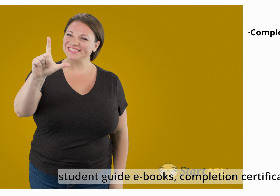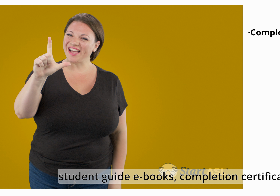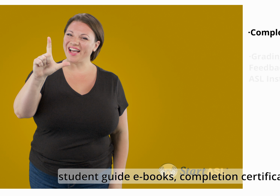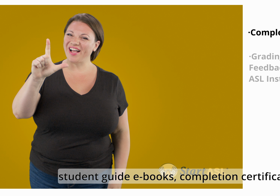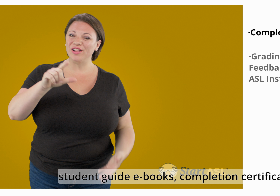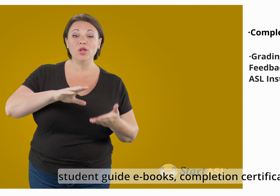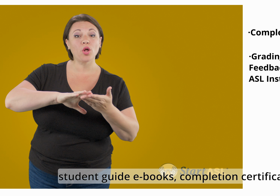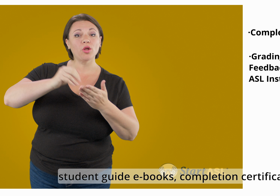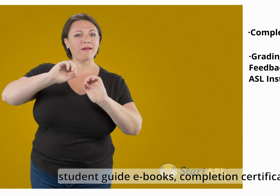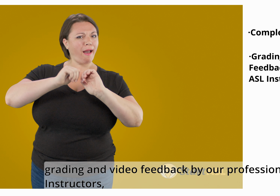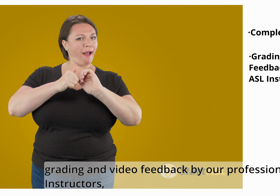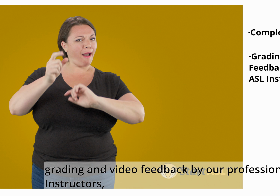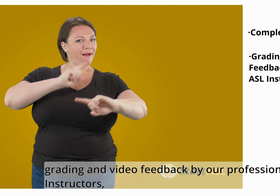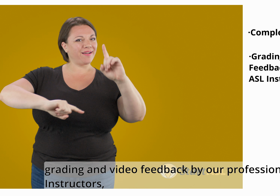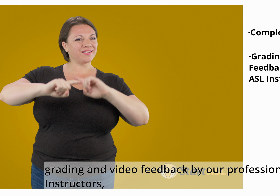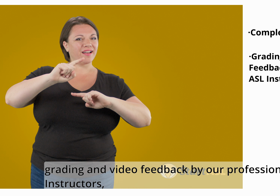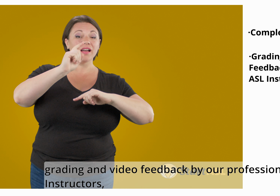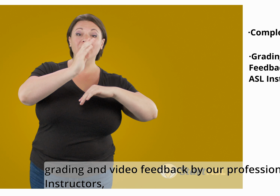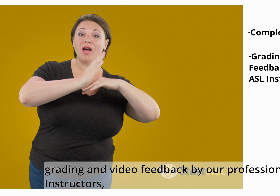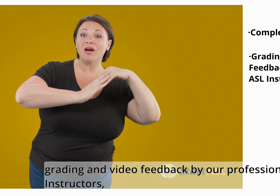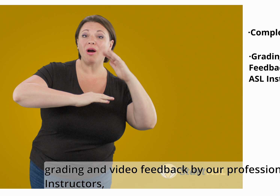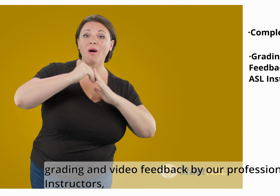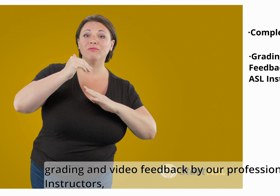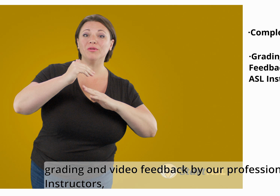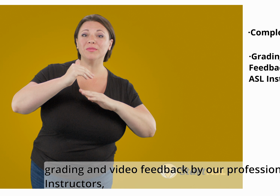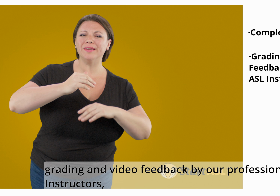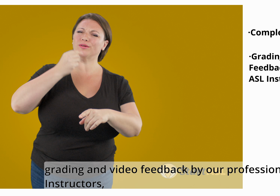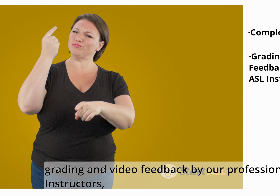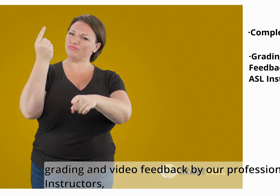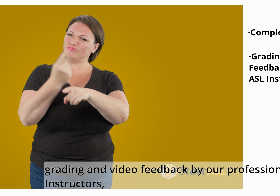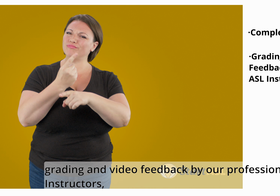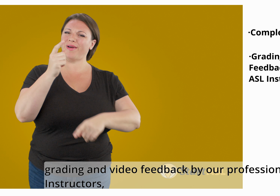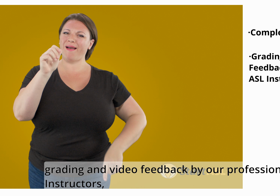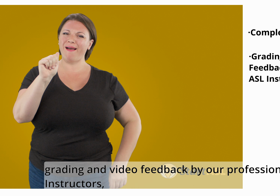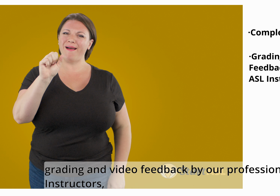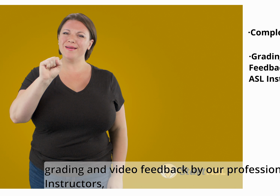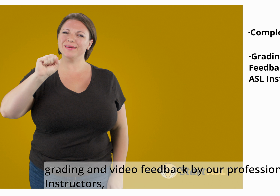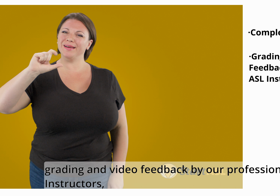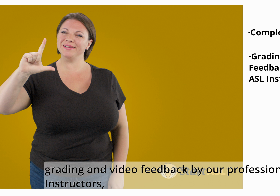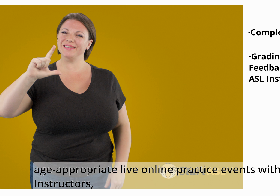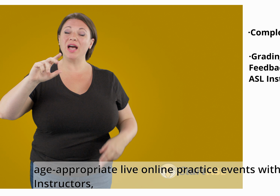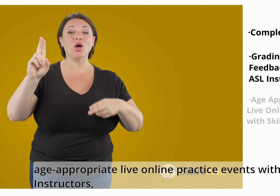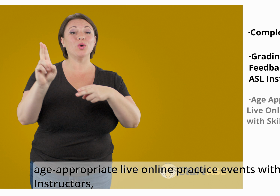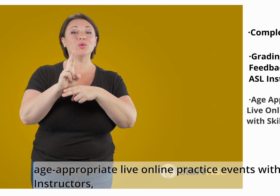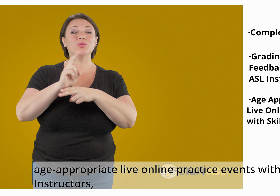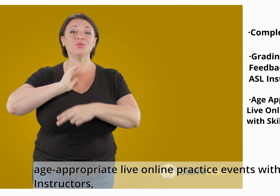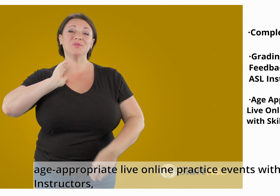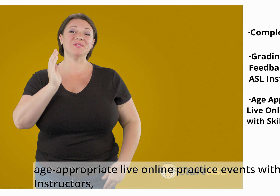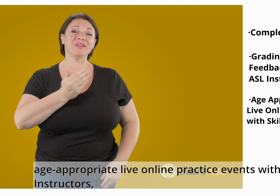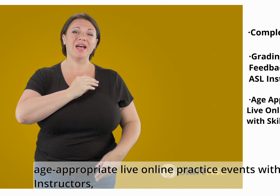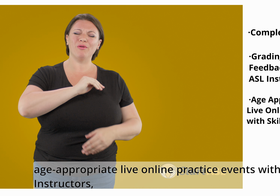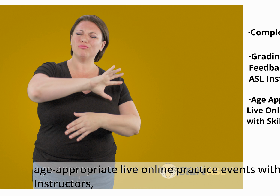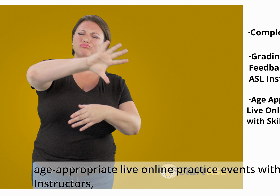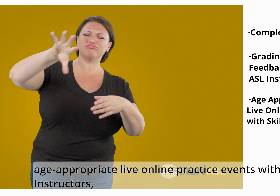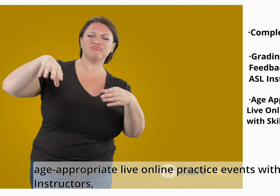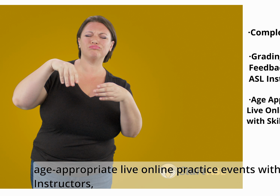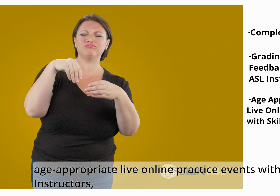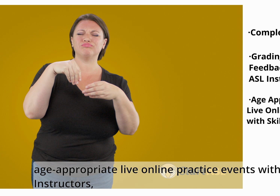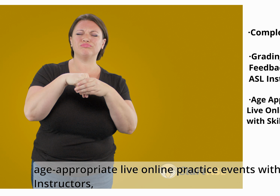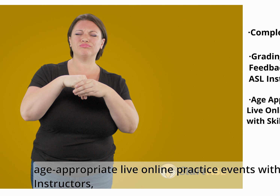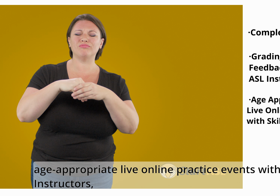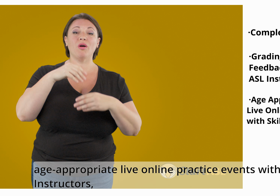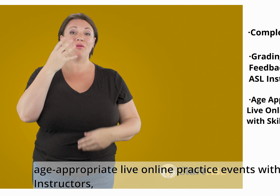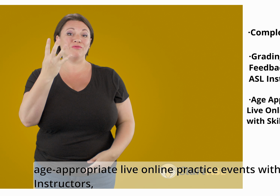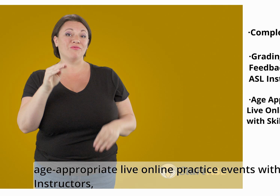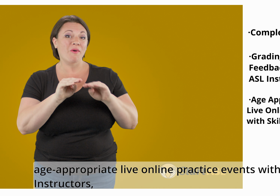completion certificates, grading and video feedback by our professional ASL instructors, age-appropriate live online